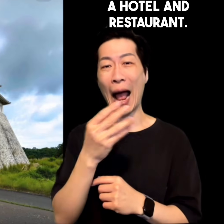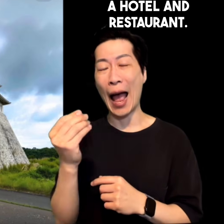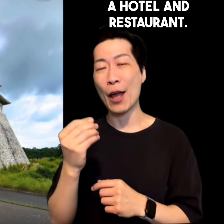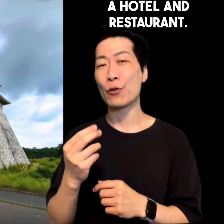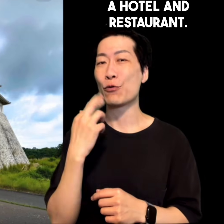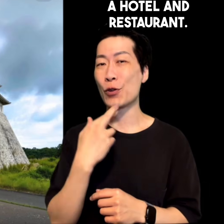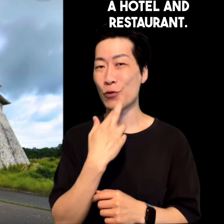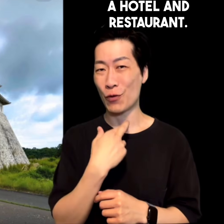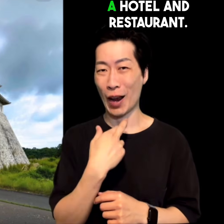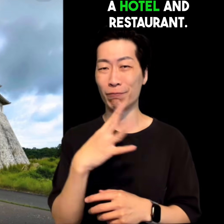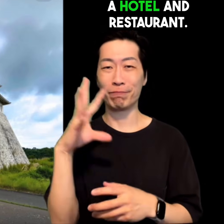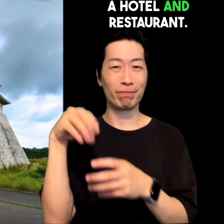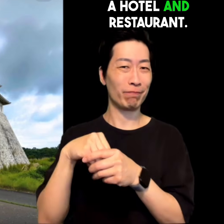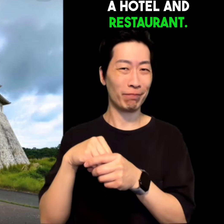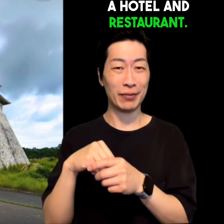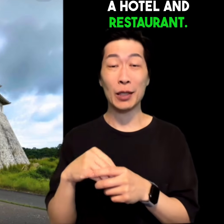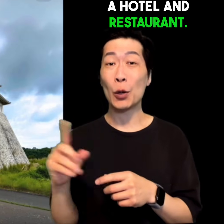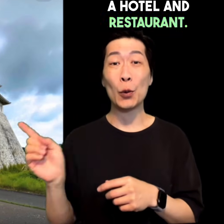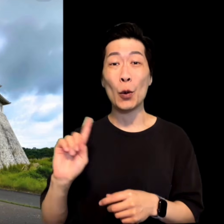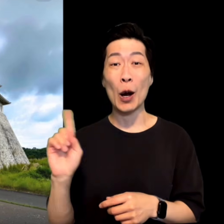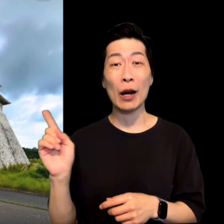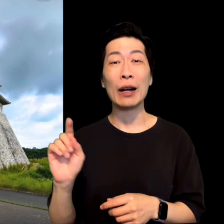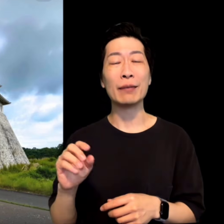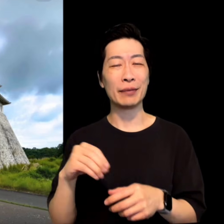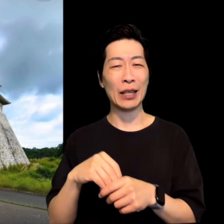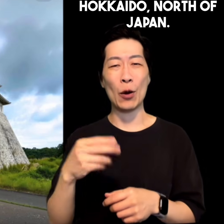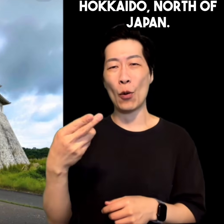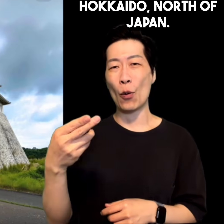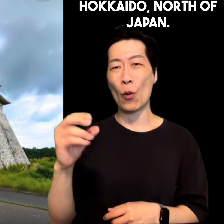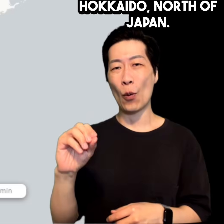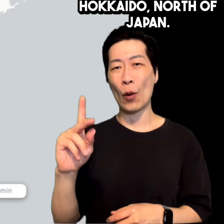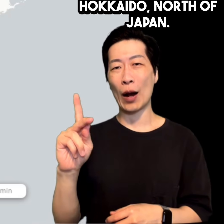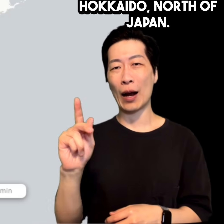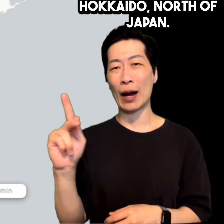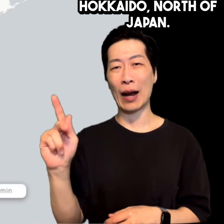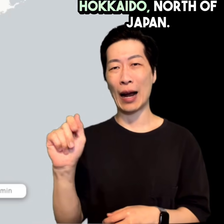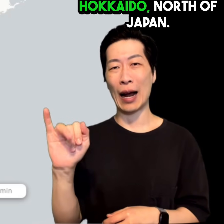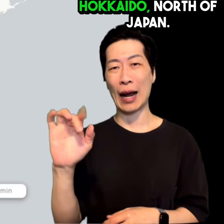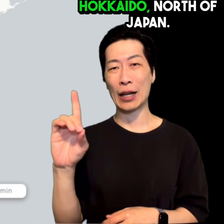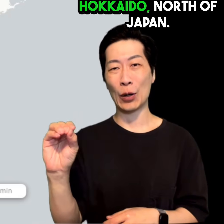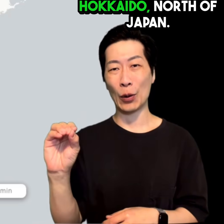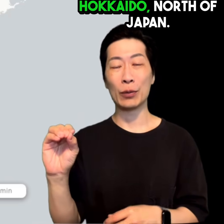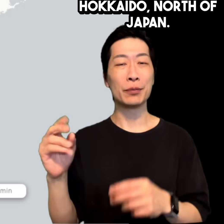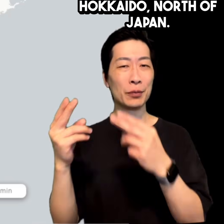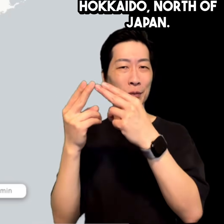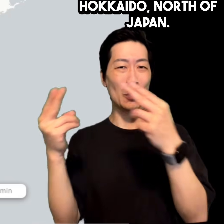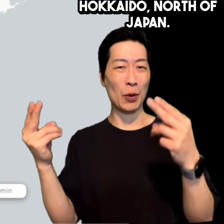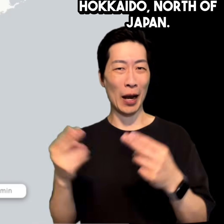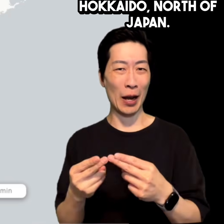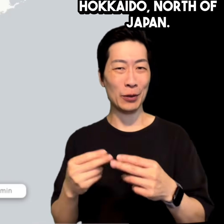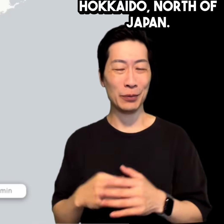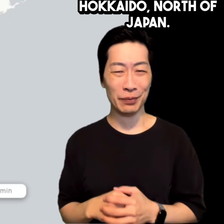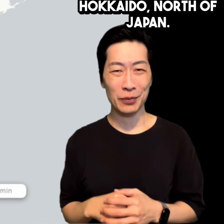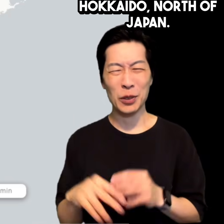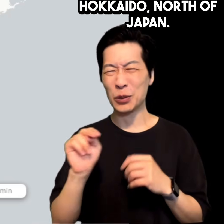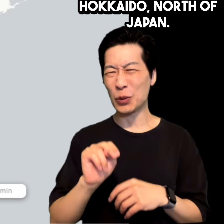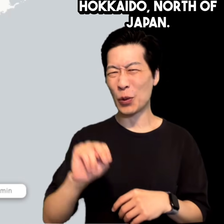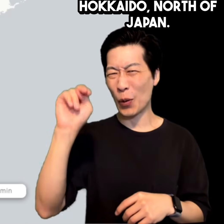Before, this used to be a hotel and restaurant. And was located in Hokkaido,